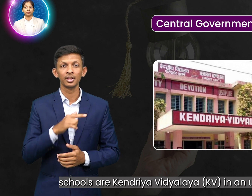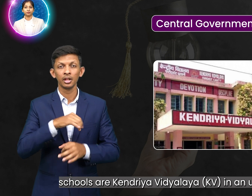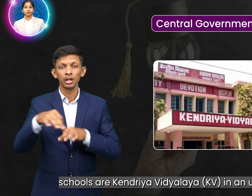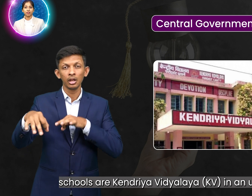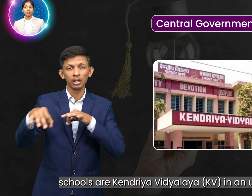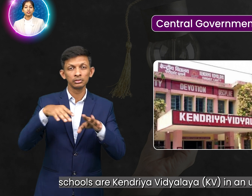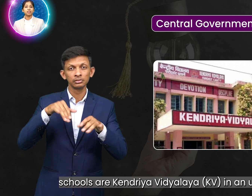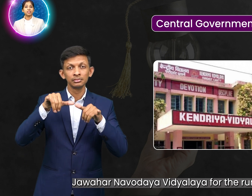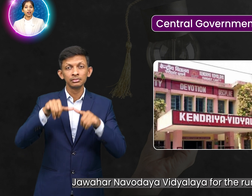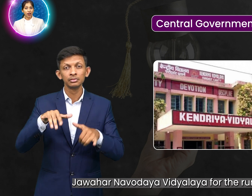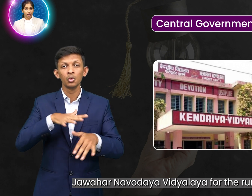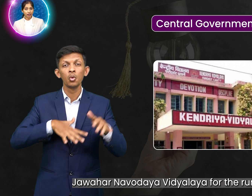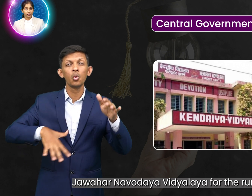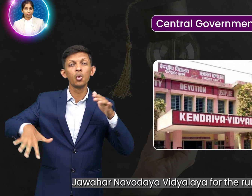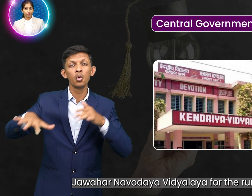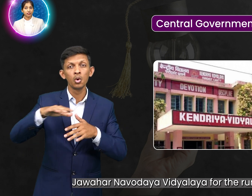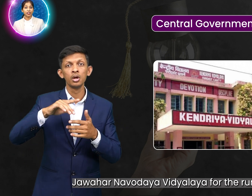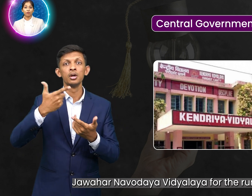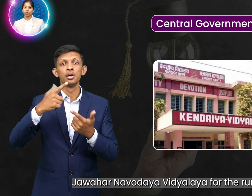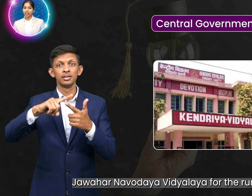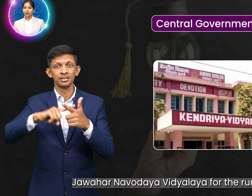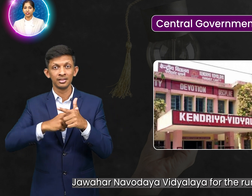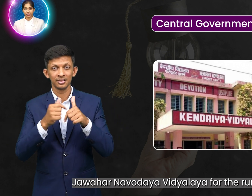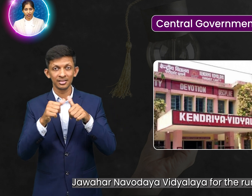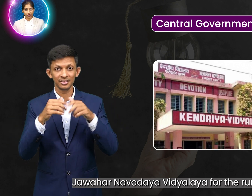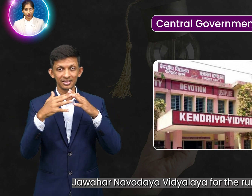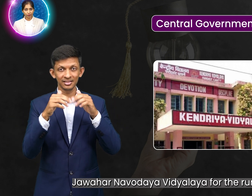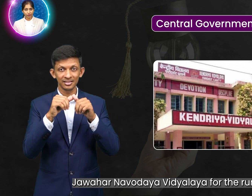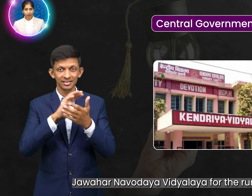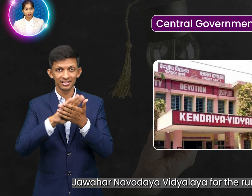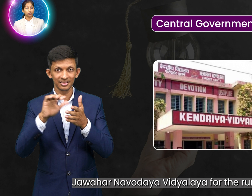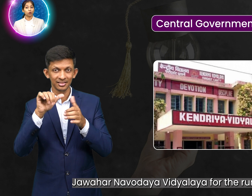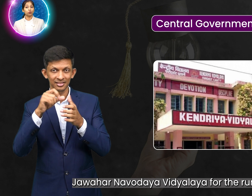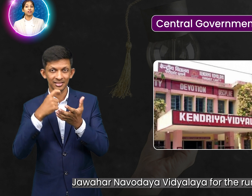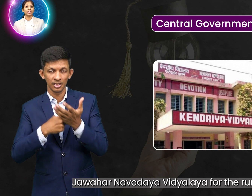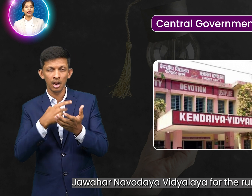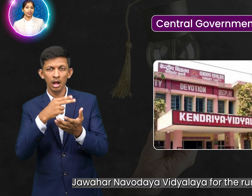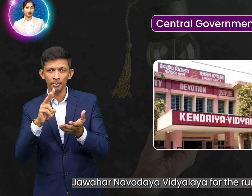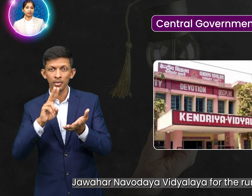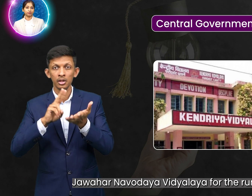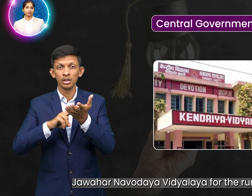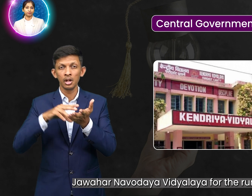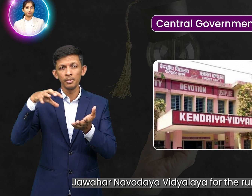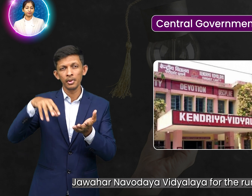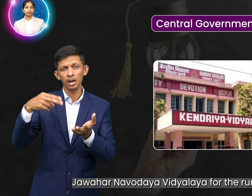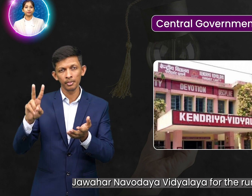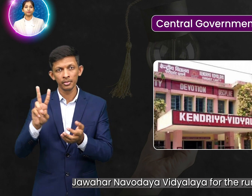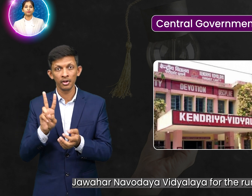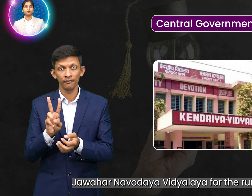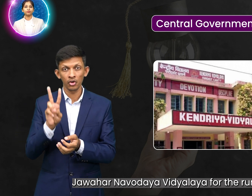area, Jawahar Navodaya Vidyalaya for the rural area,